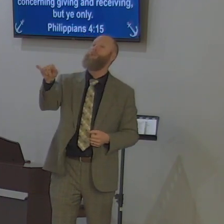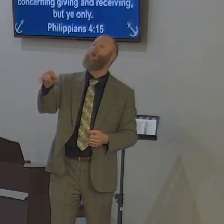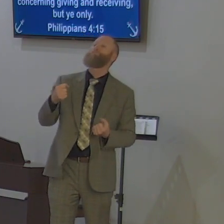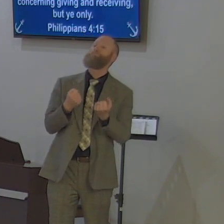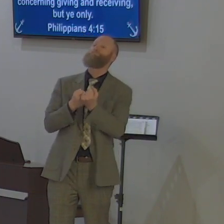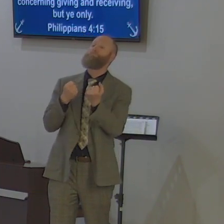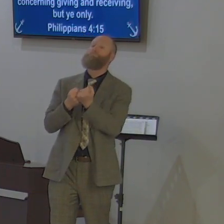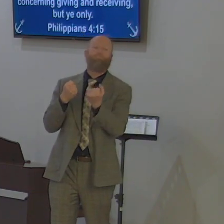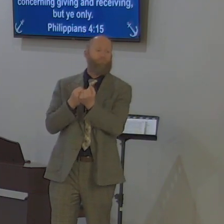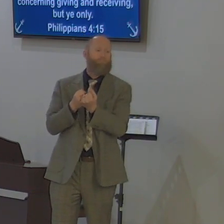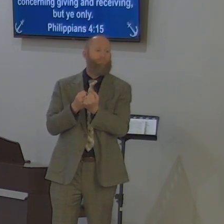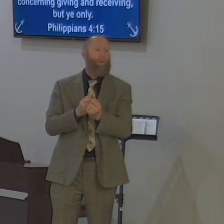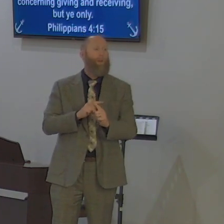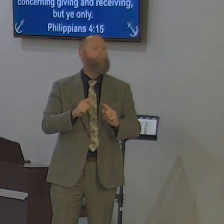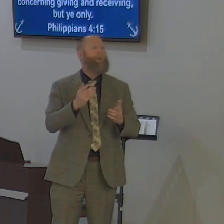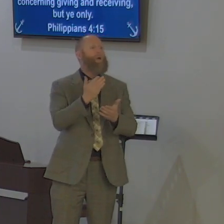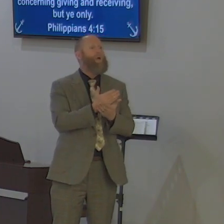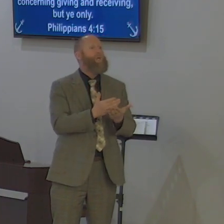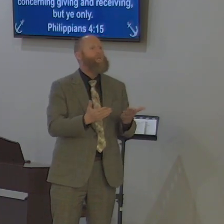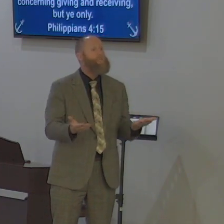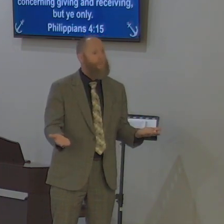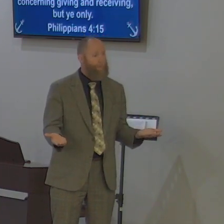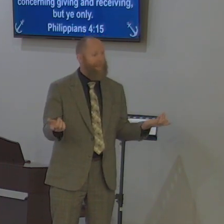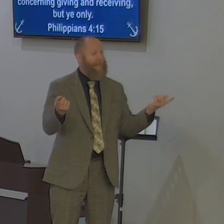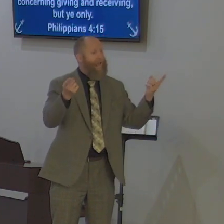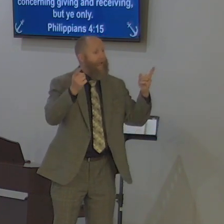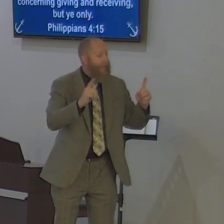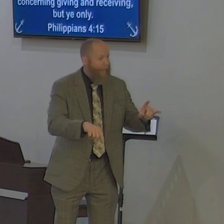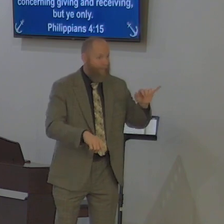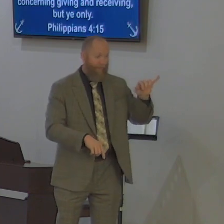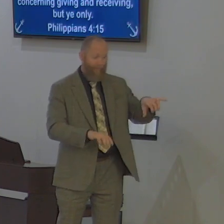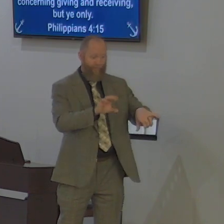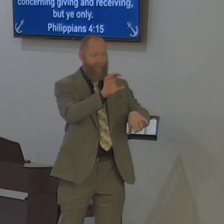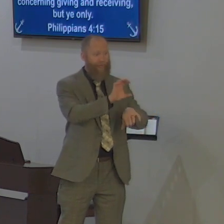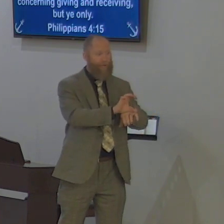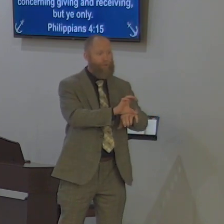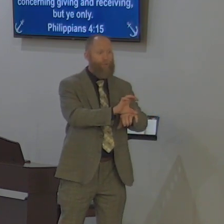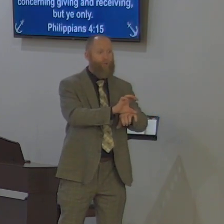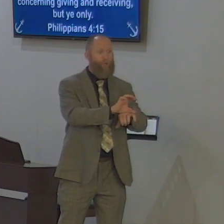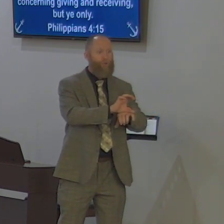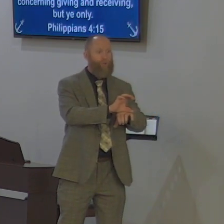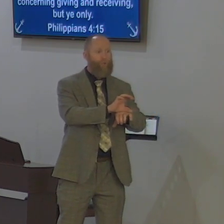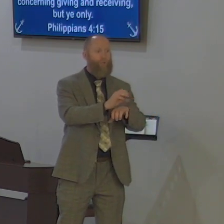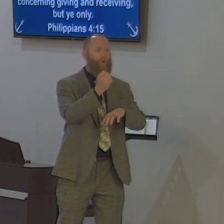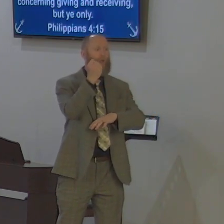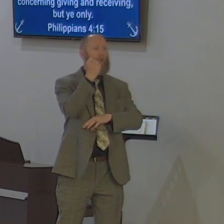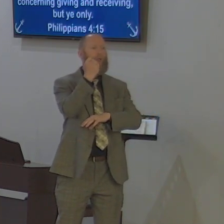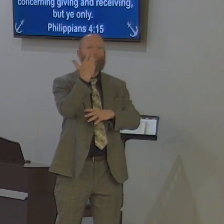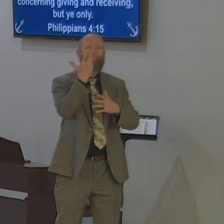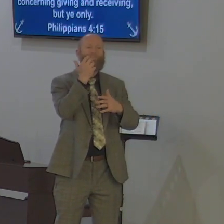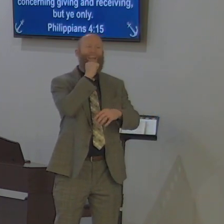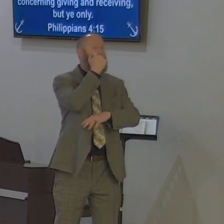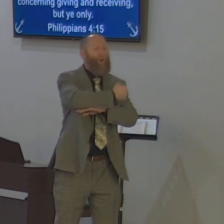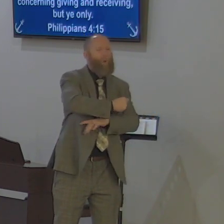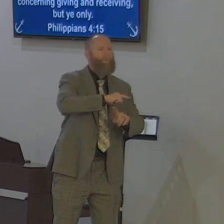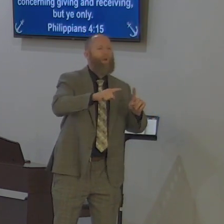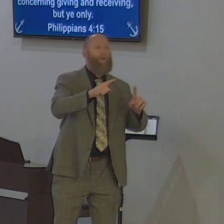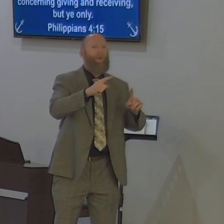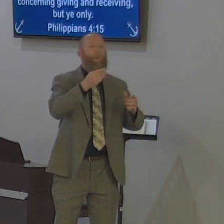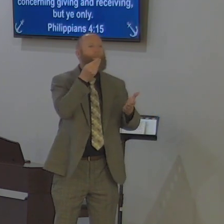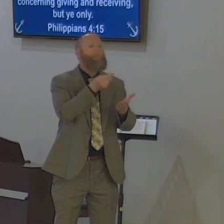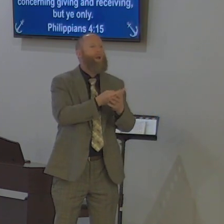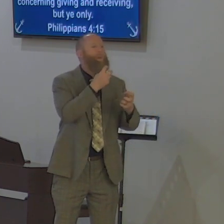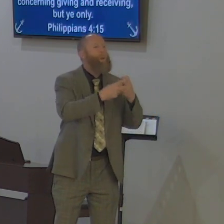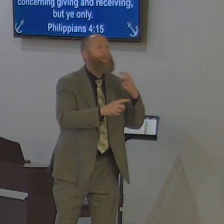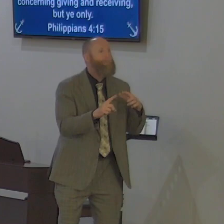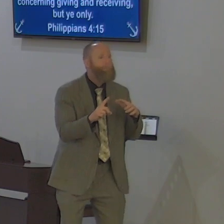support. Here's what's interesting about it, and part of the normal, is that they wanted to. It says there in verse 10